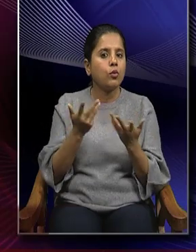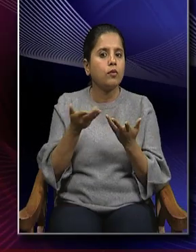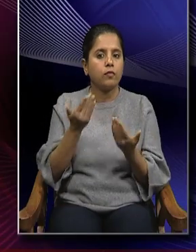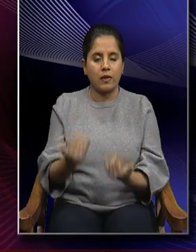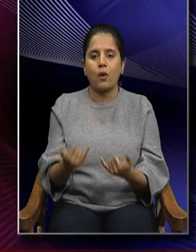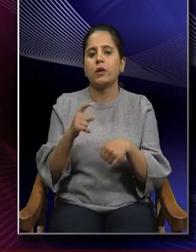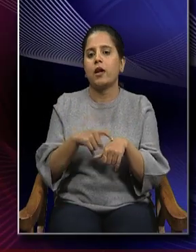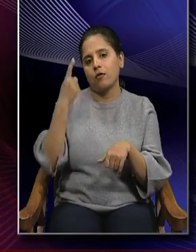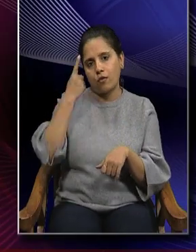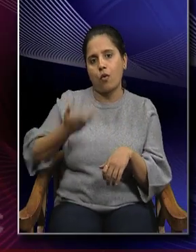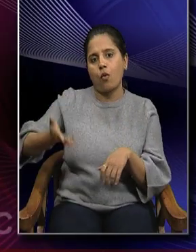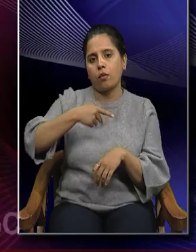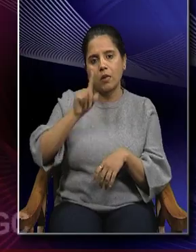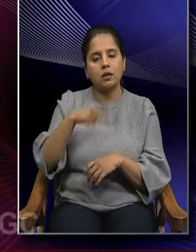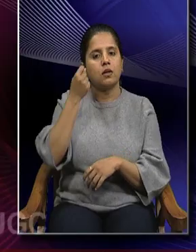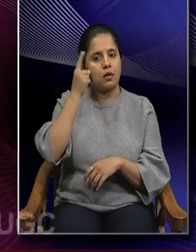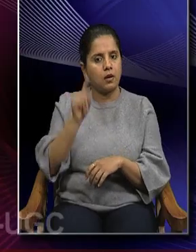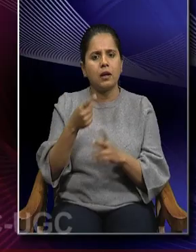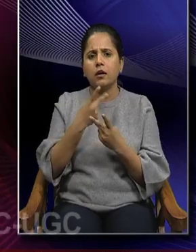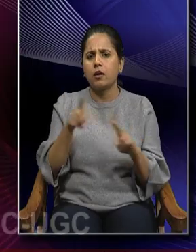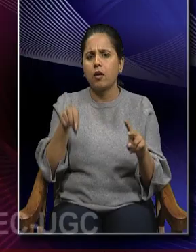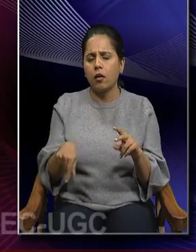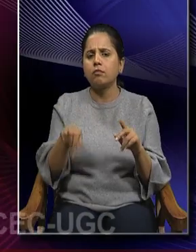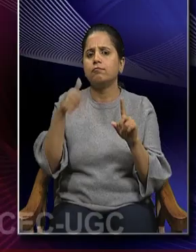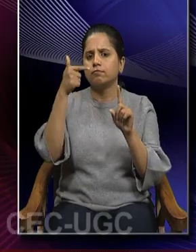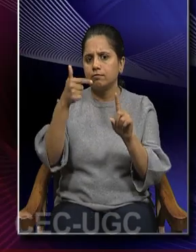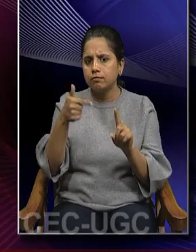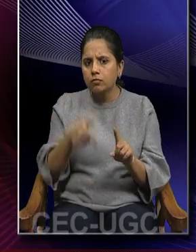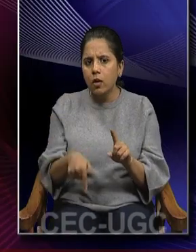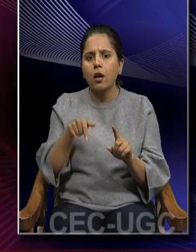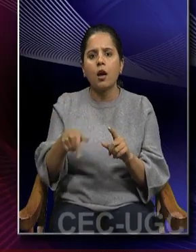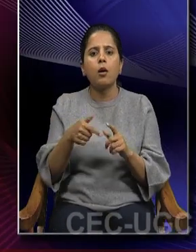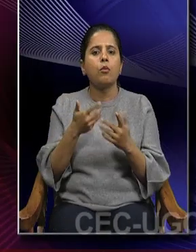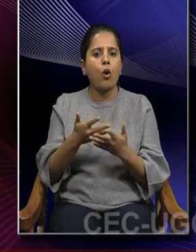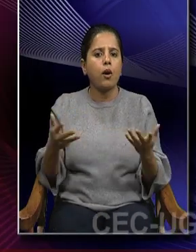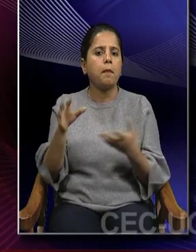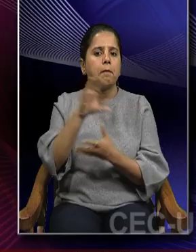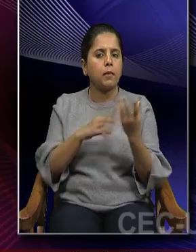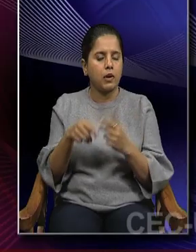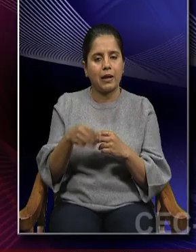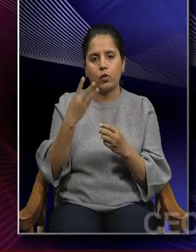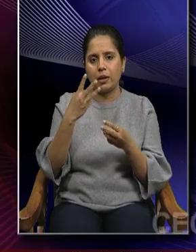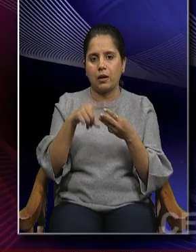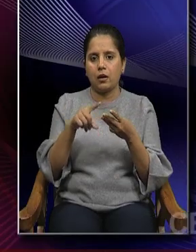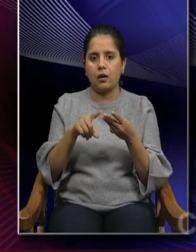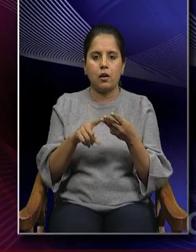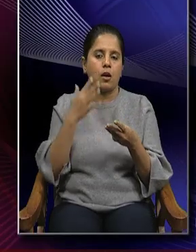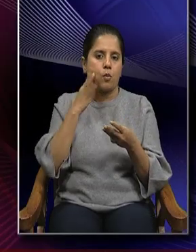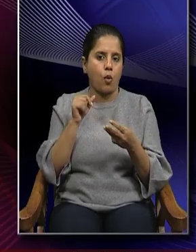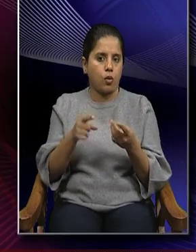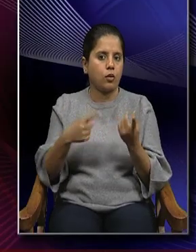it's time for us to understand the different characteristics of a product mix. So, there are three important terms in